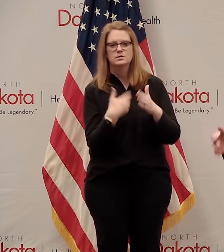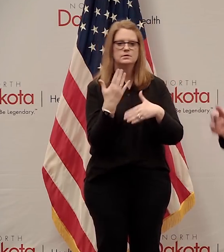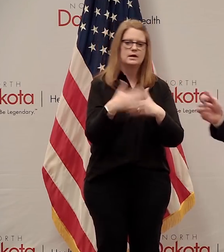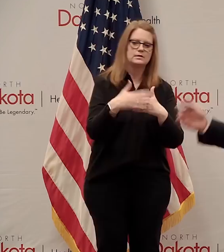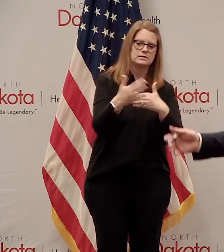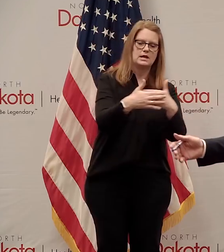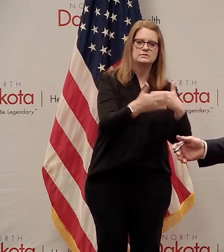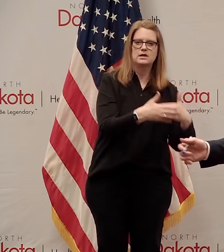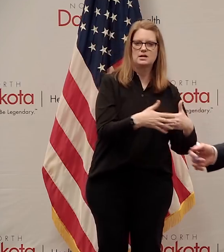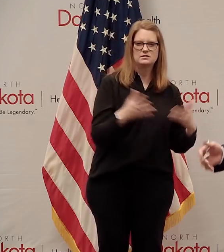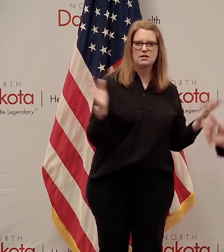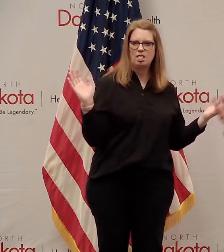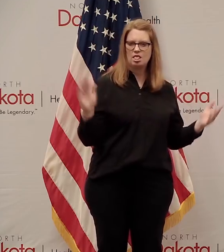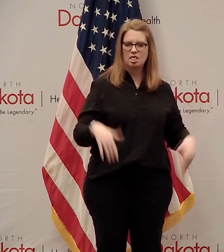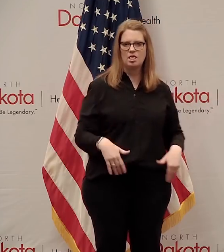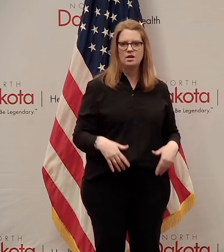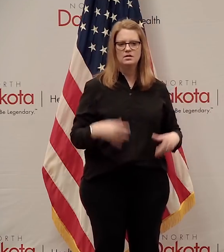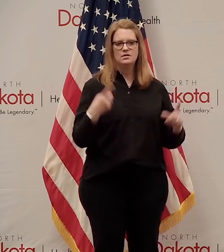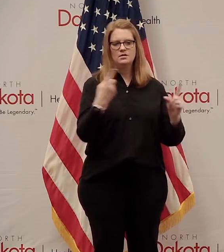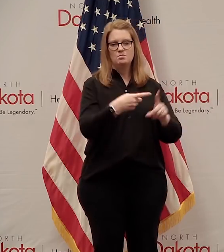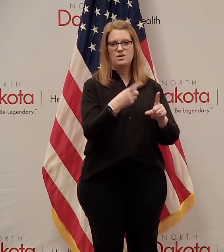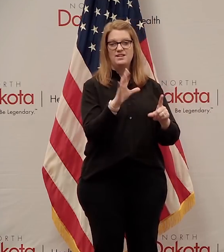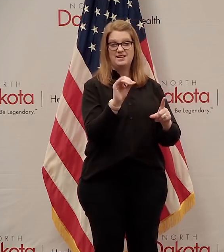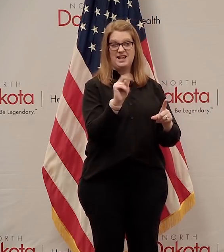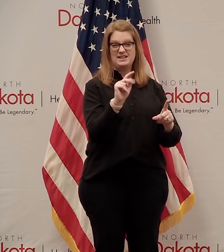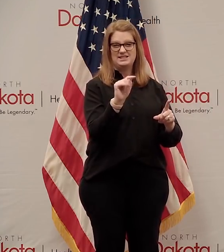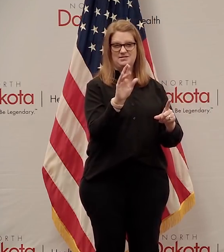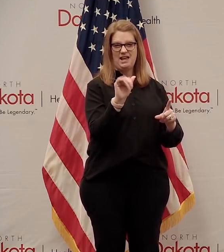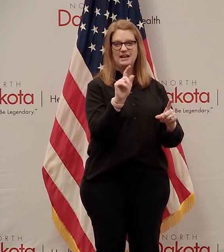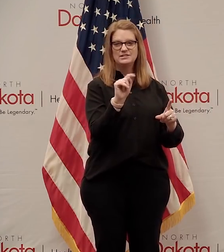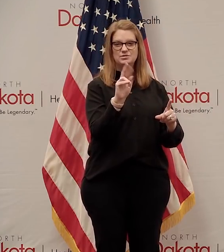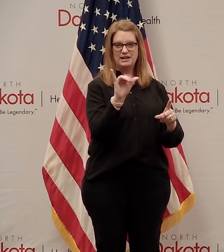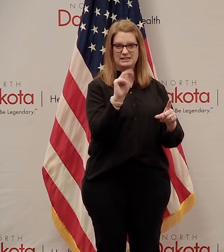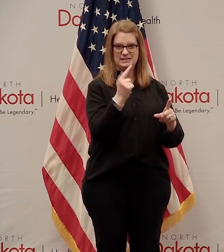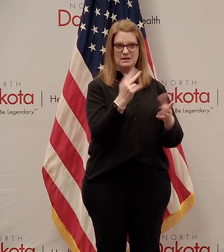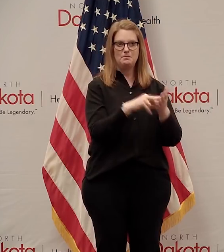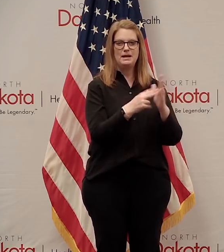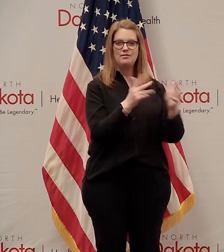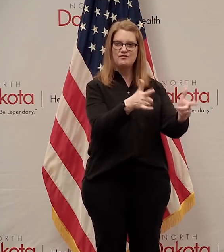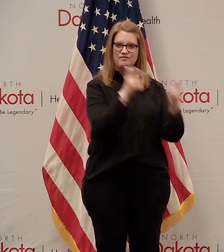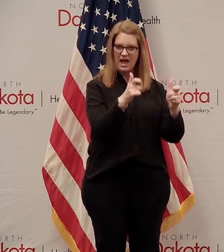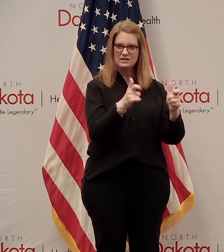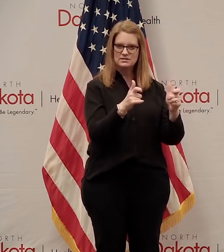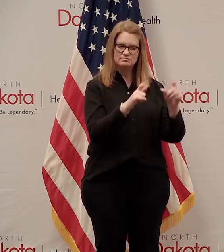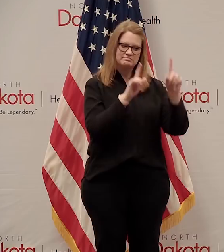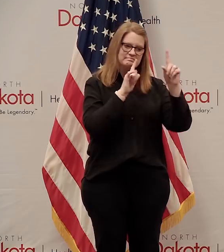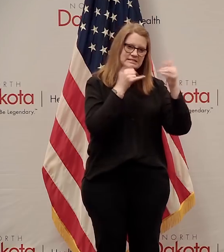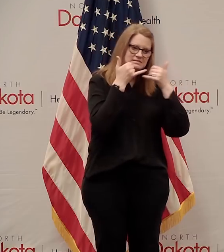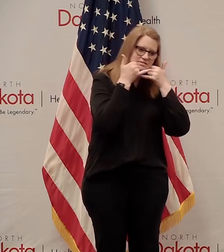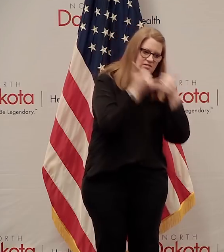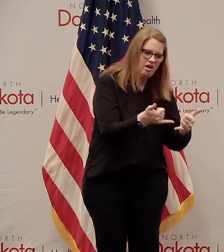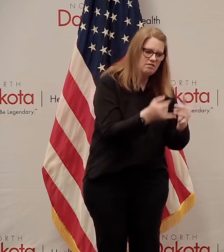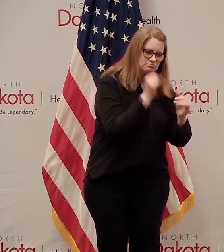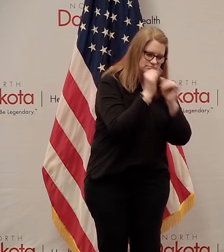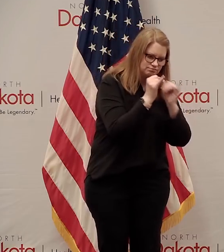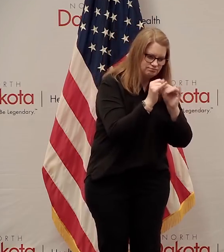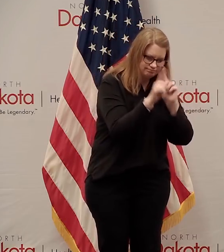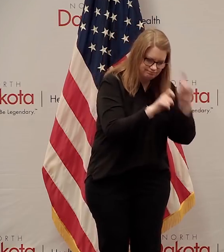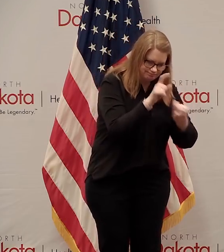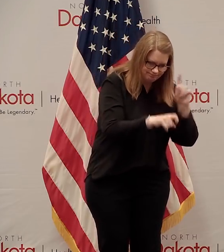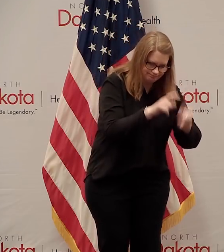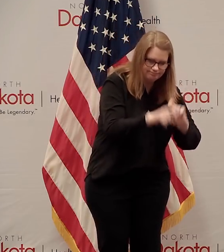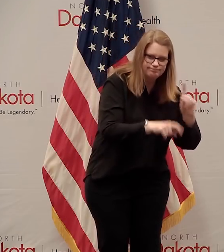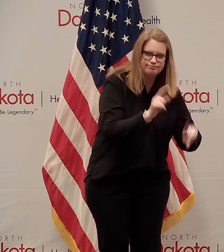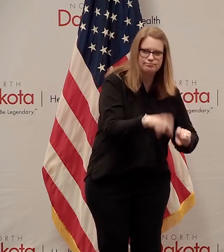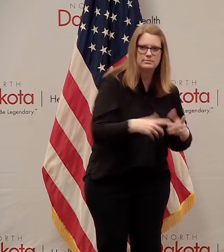day and some the next day and some the next day, the point of contact tracing is part of it is speed. mean, you've got to get to the quickly there, and we would like to have a metric where we